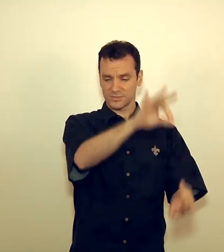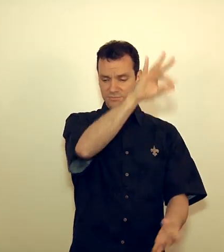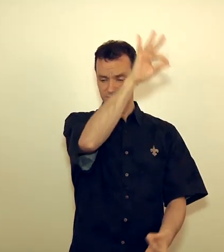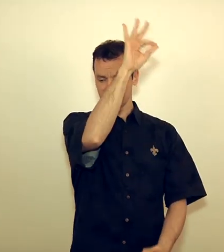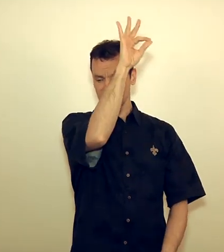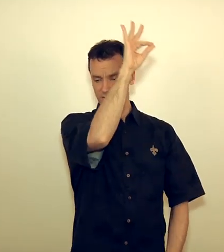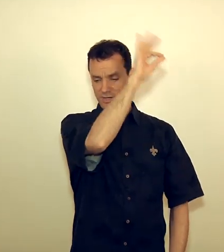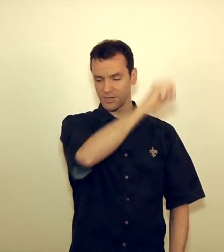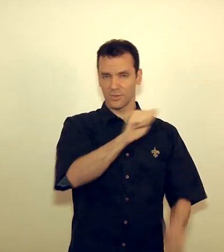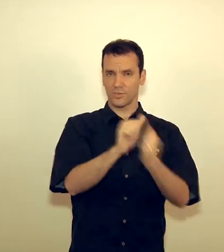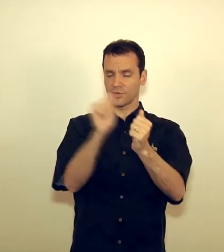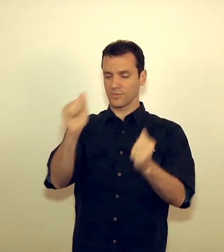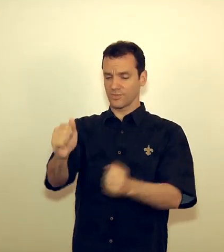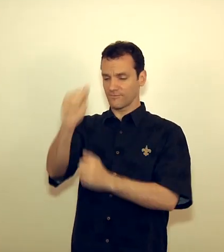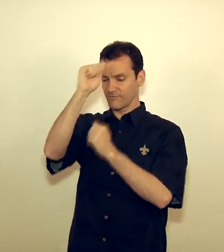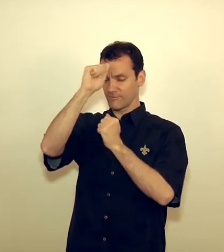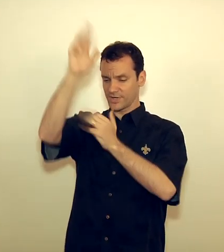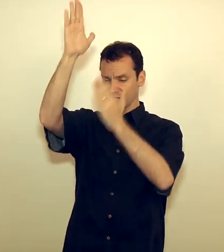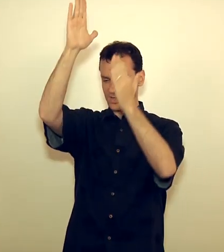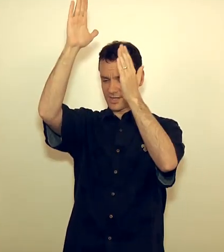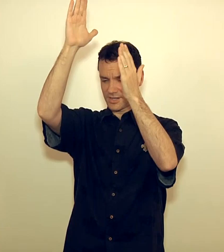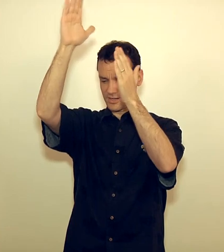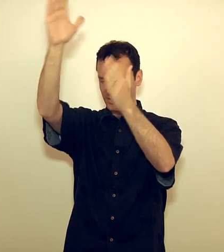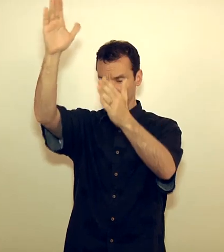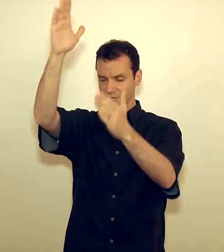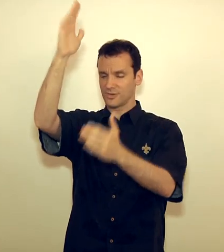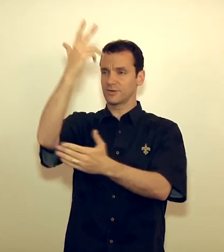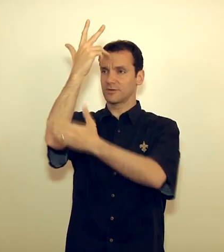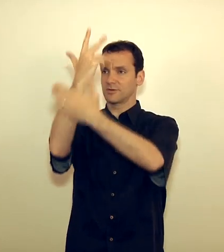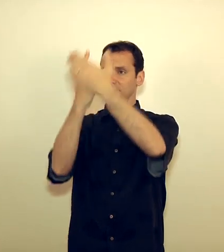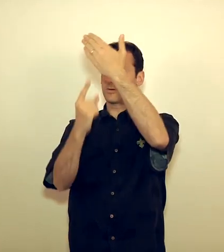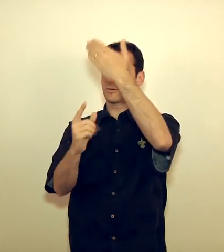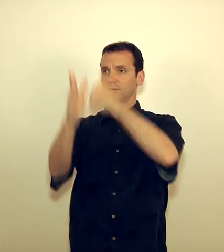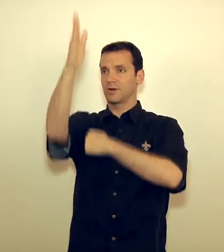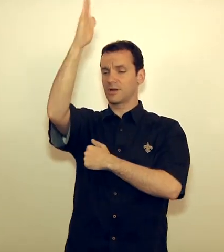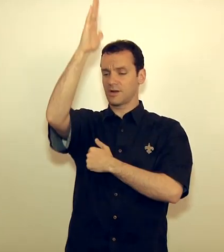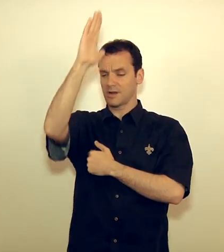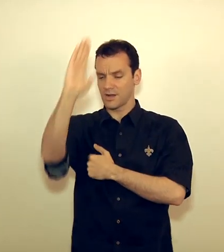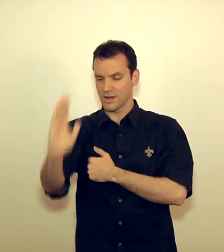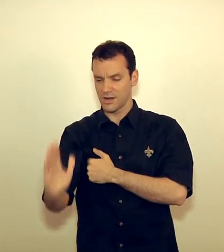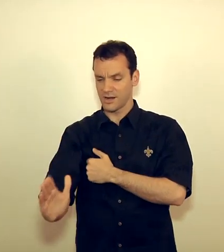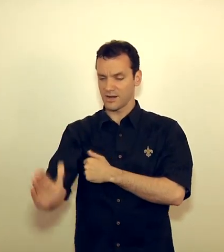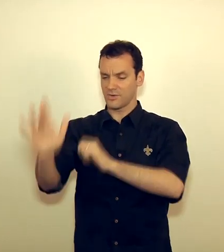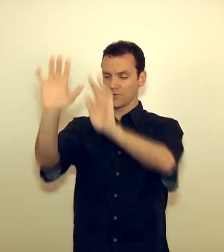Jesus Christ, with the Holy Spirit, in the glory of God the Father.